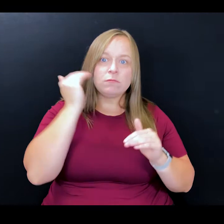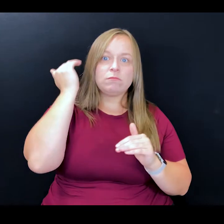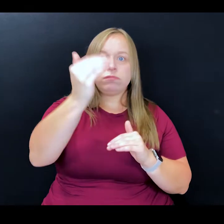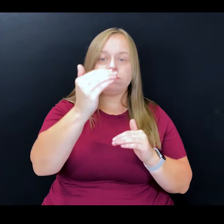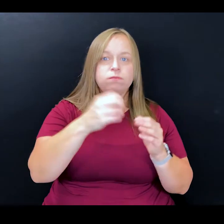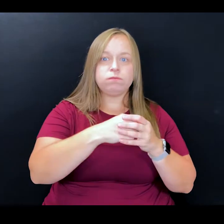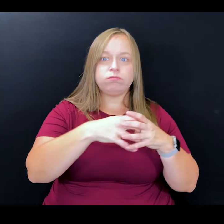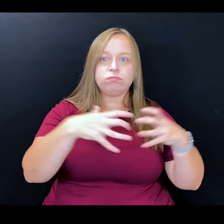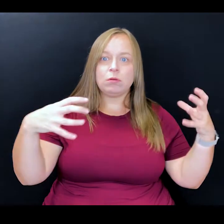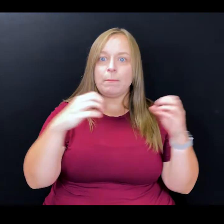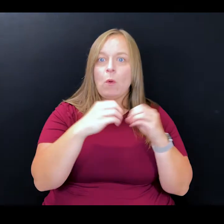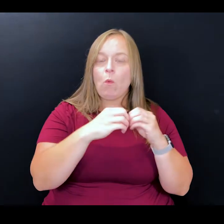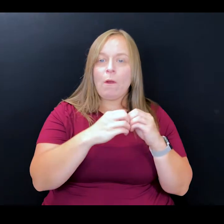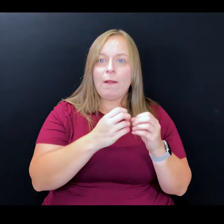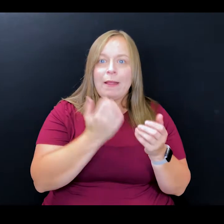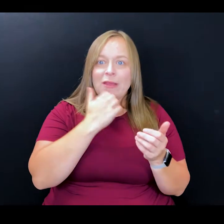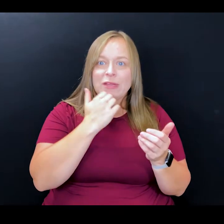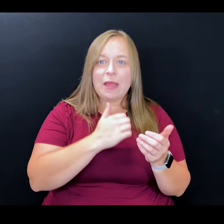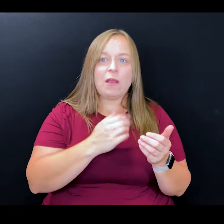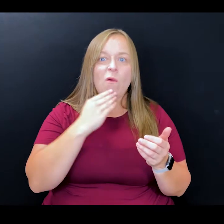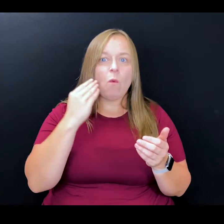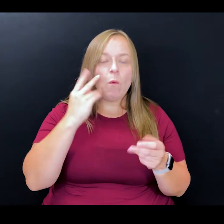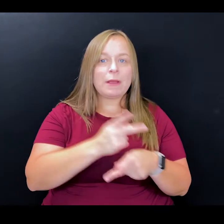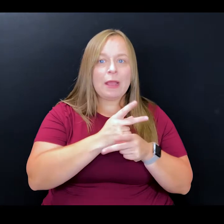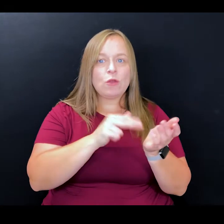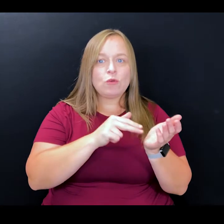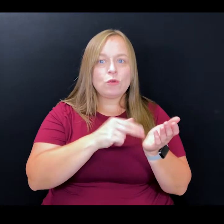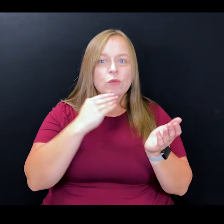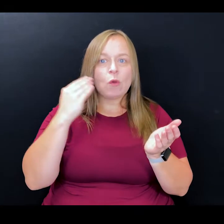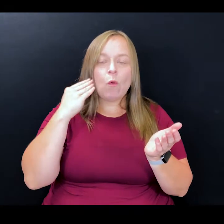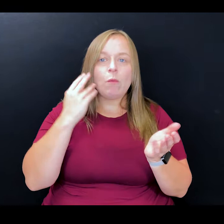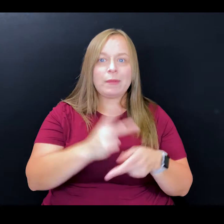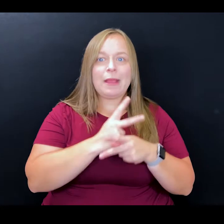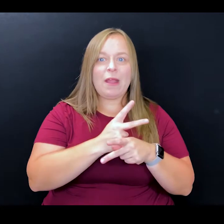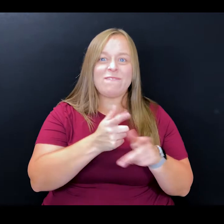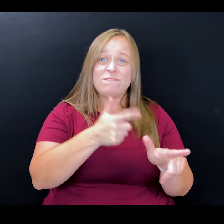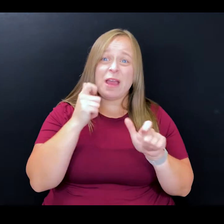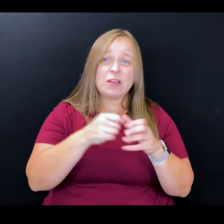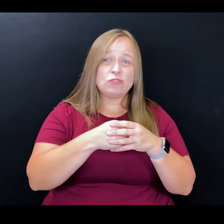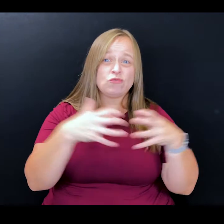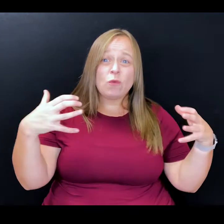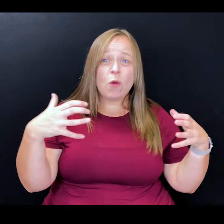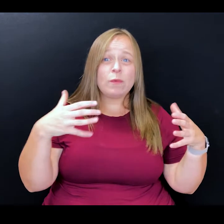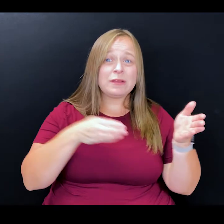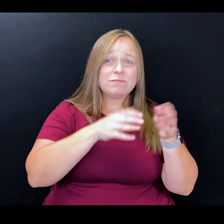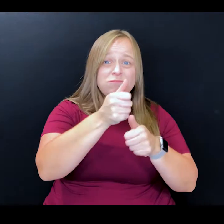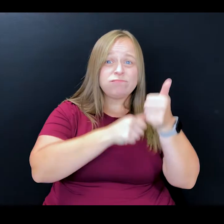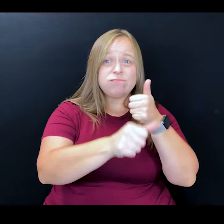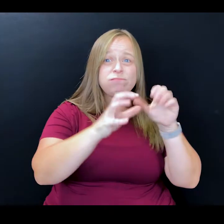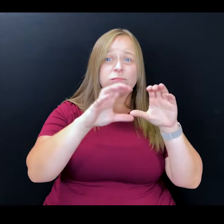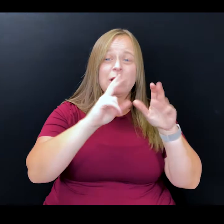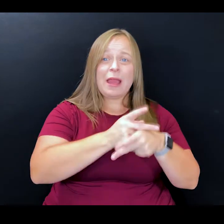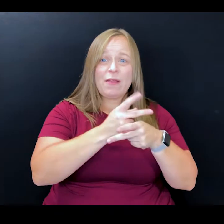service is only growing. Home care and nursing home care is the fastest growing segment